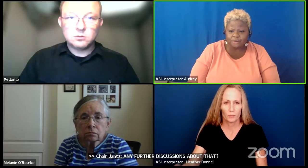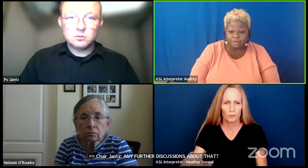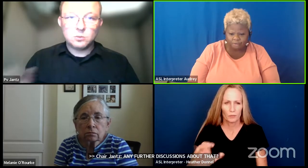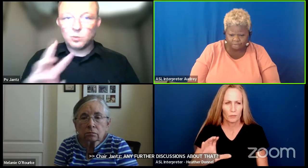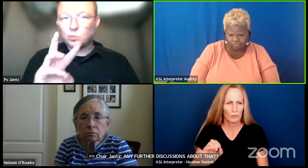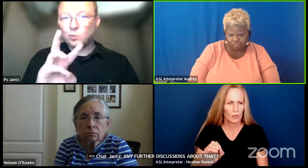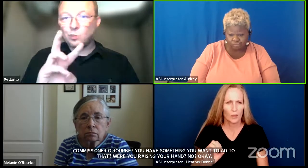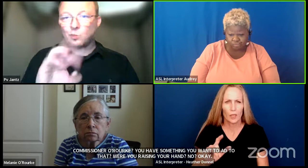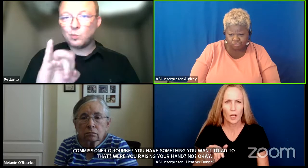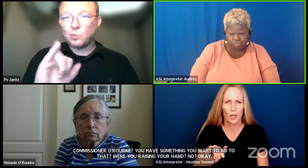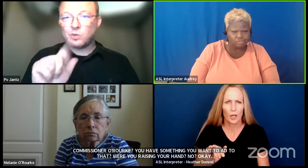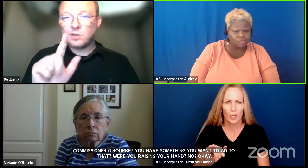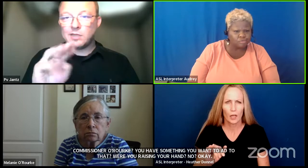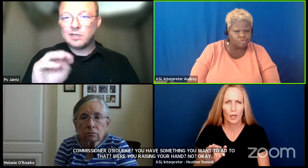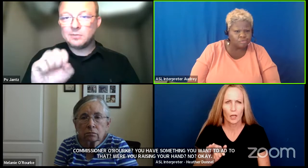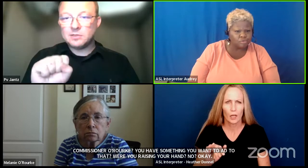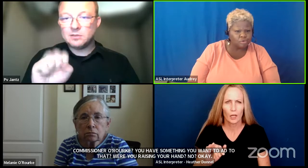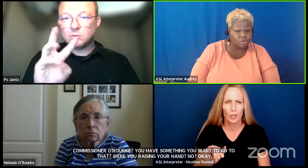Commissioner